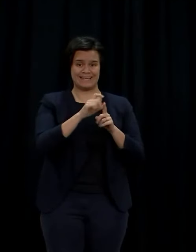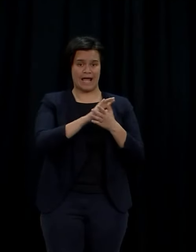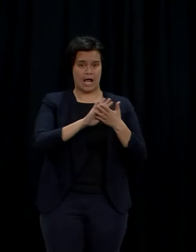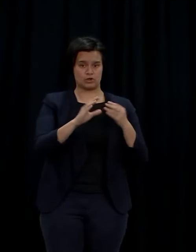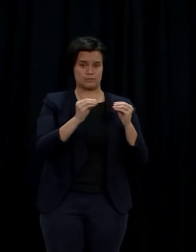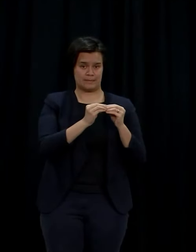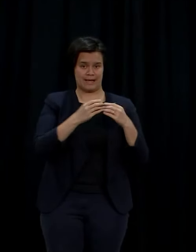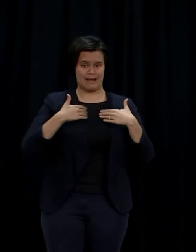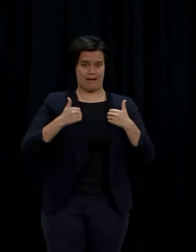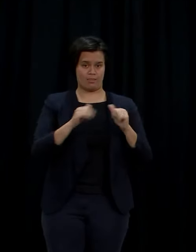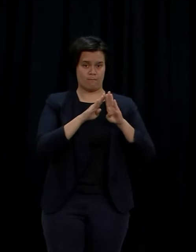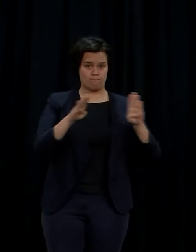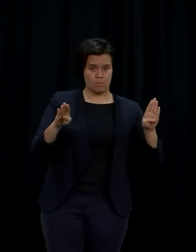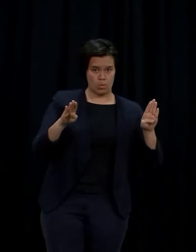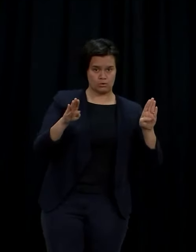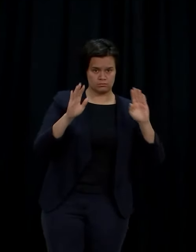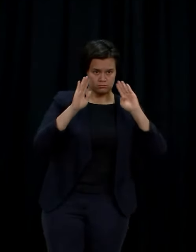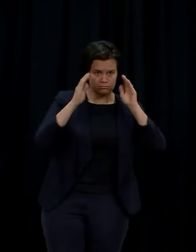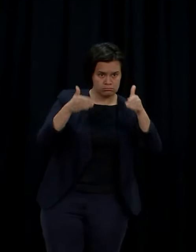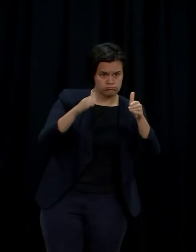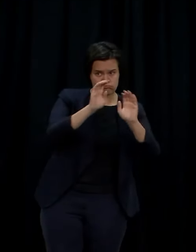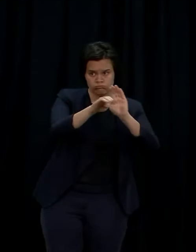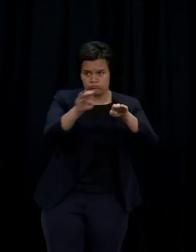had the opportunity to have staff and